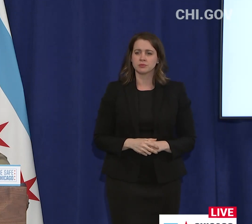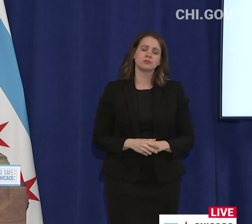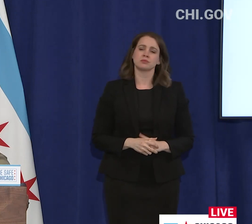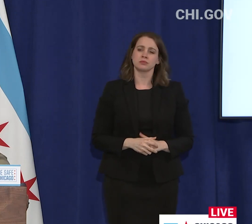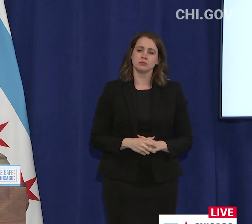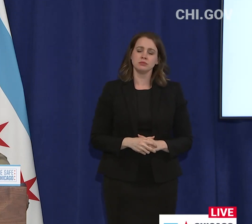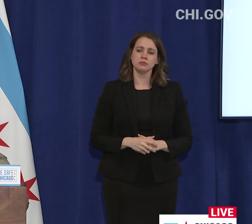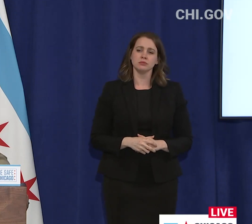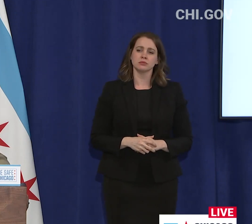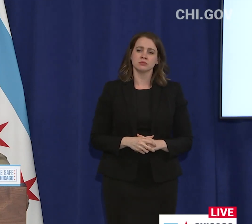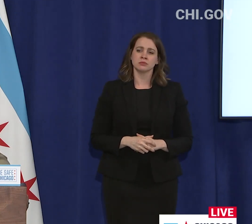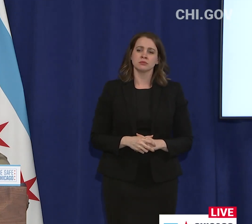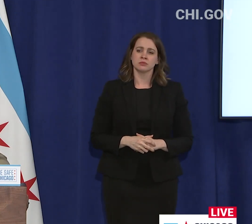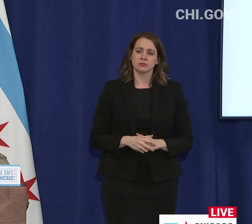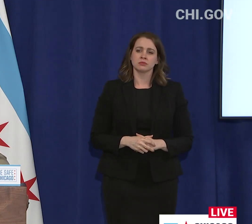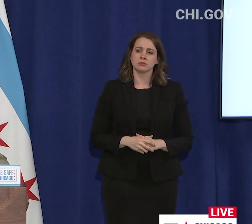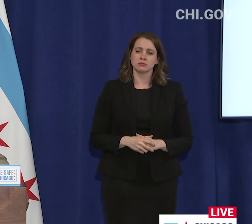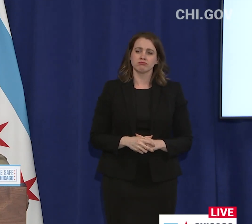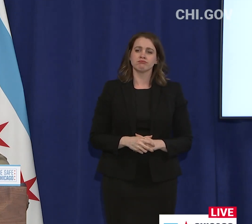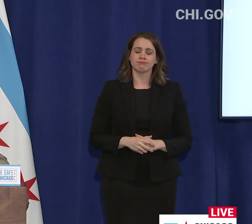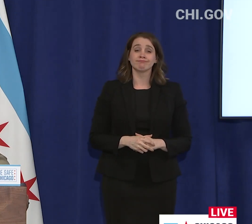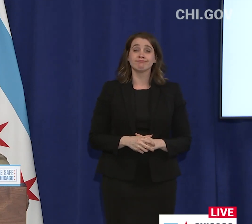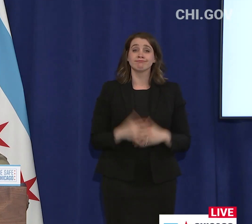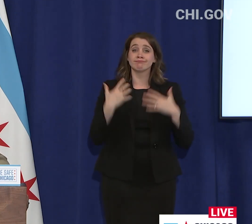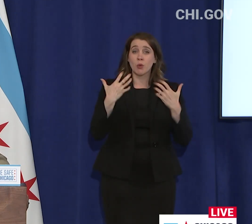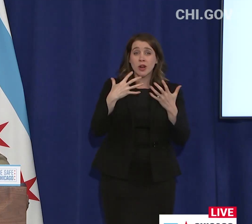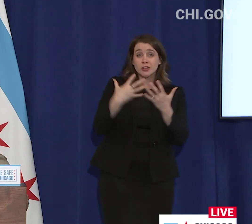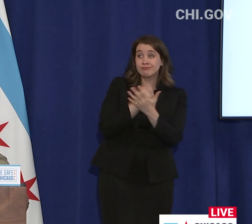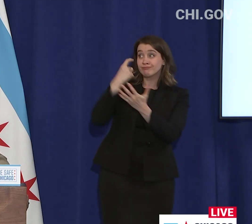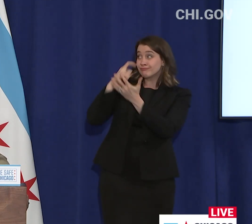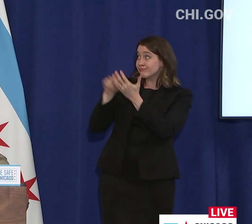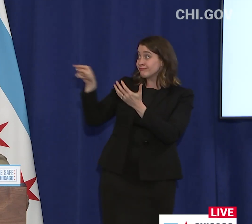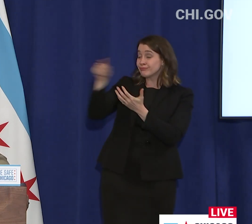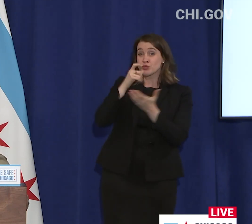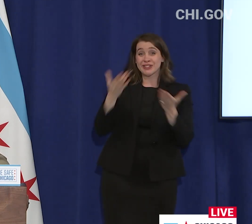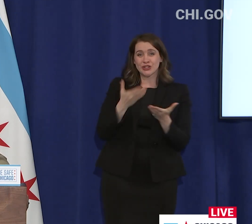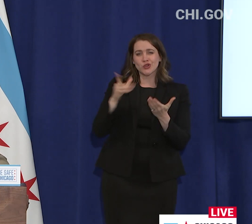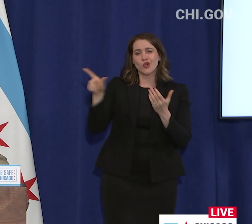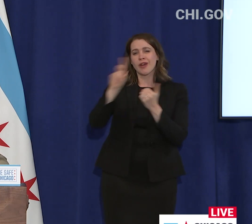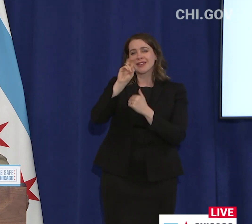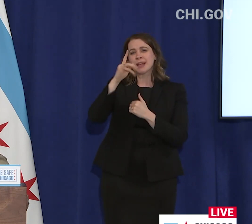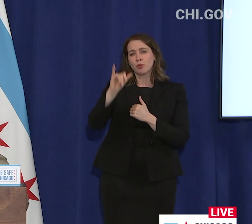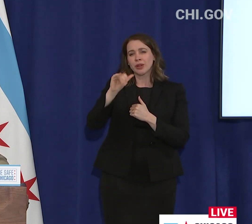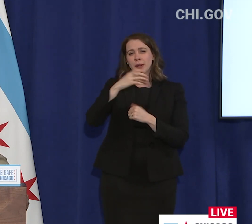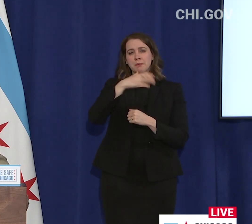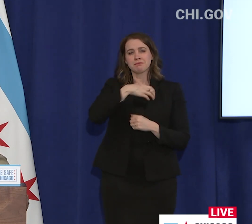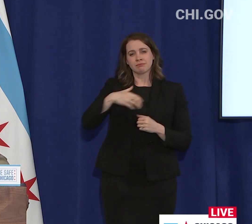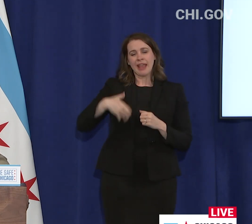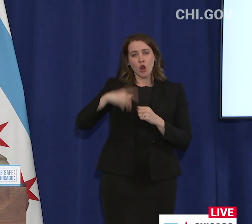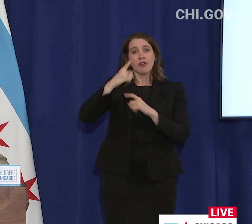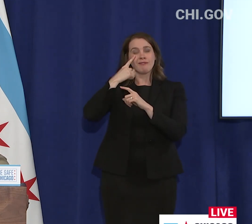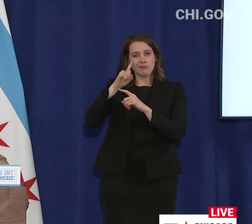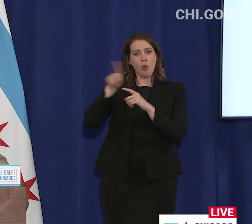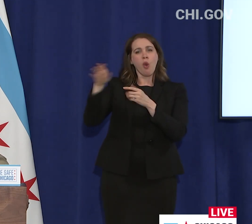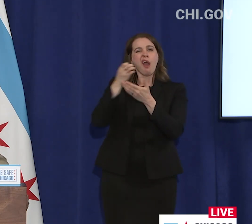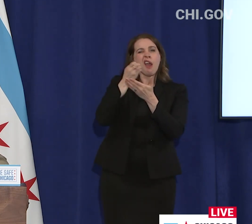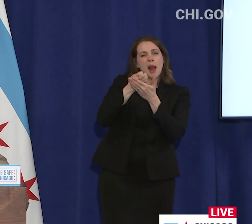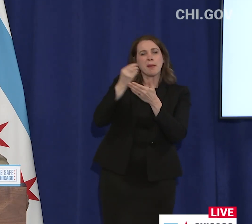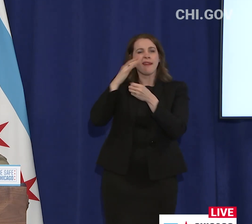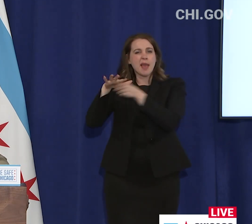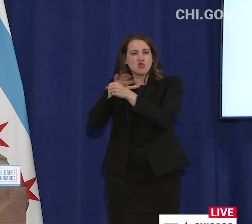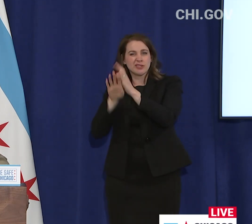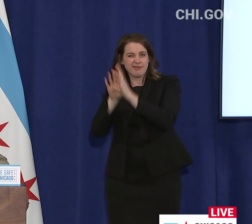I want to acknowledge the people who are standing here with me. Our Deputy Mayor for Economic and Neighborhood Development, Samir Carr, who has